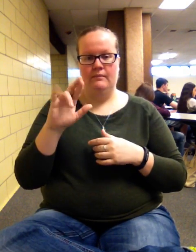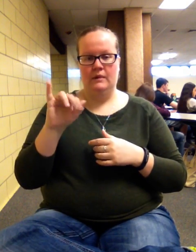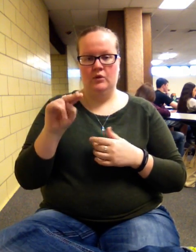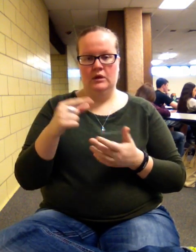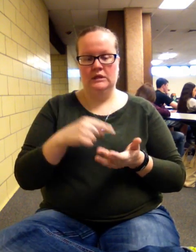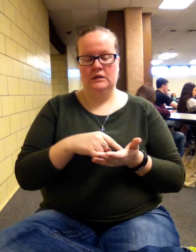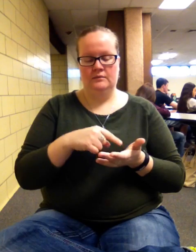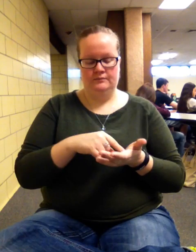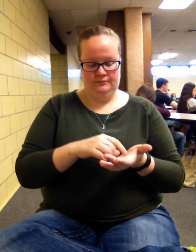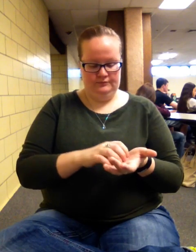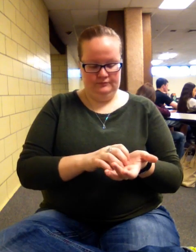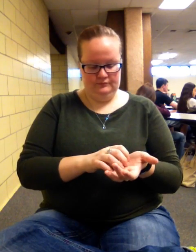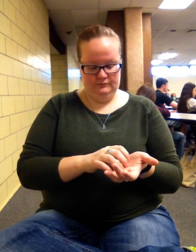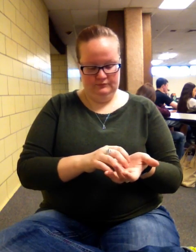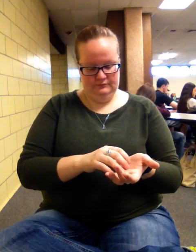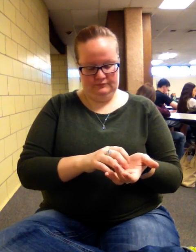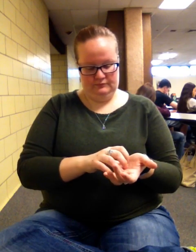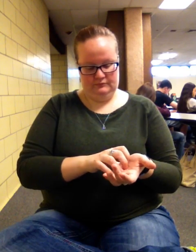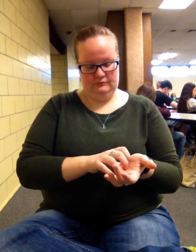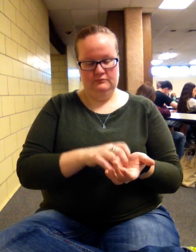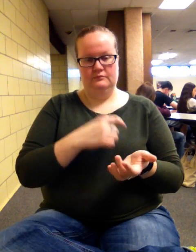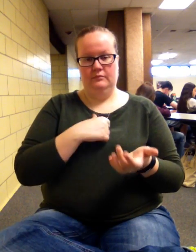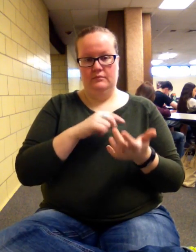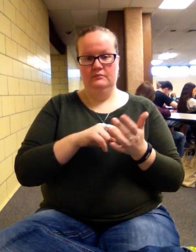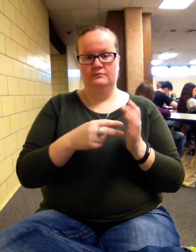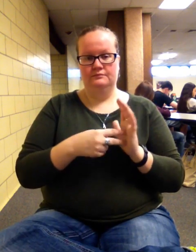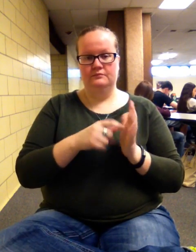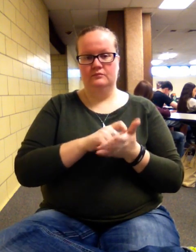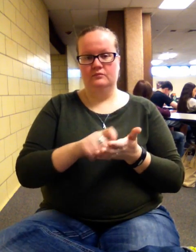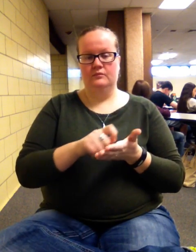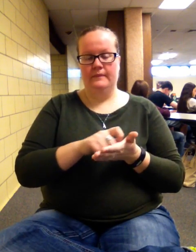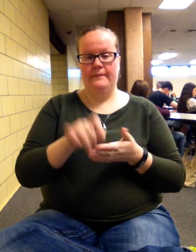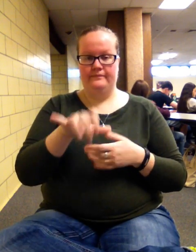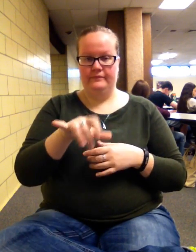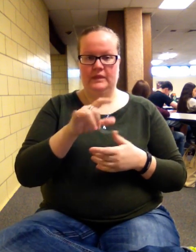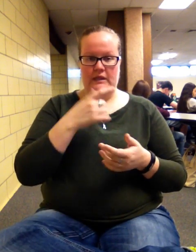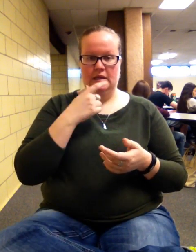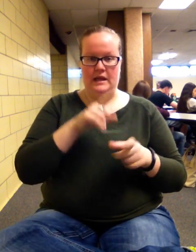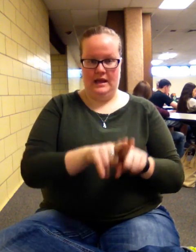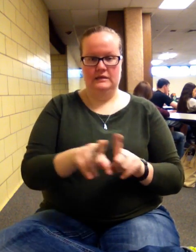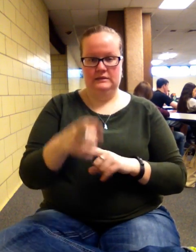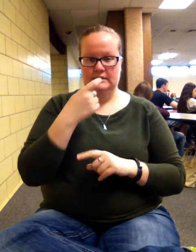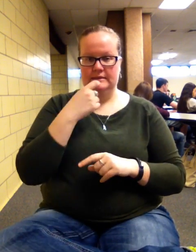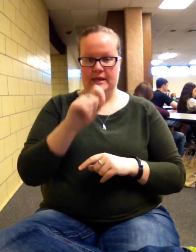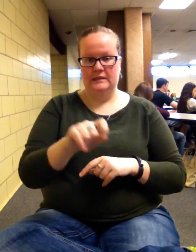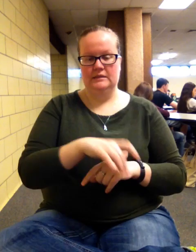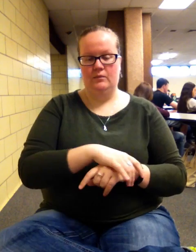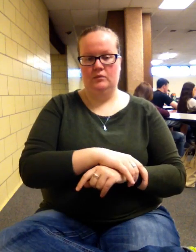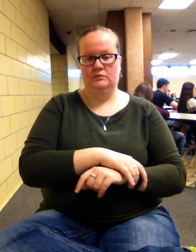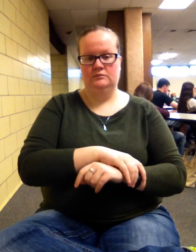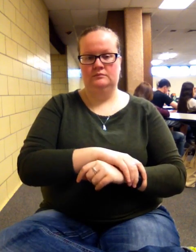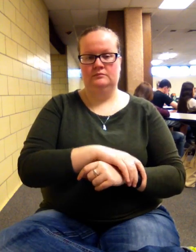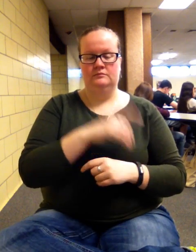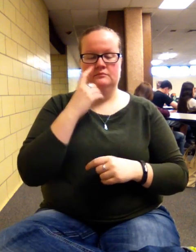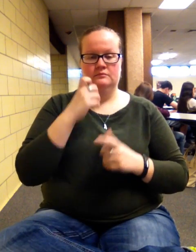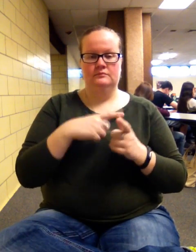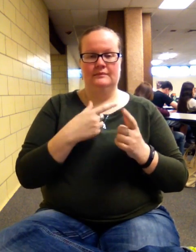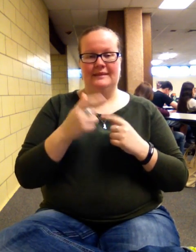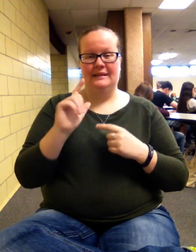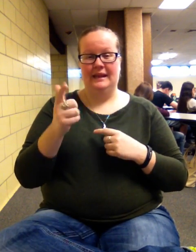And I purposely write those in a decimal format because then later on, when I'm double checking my